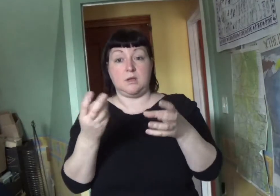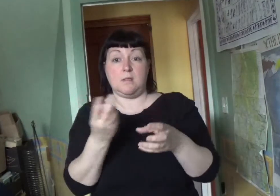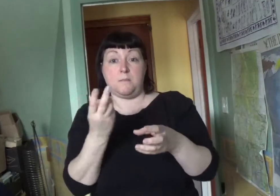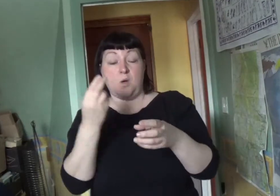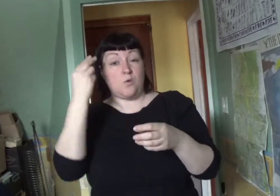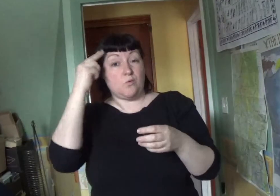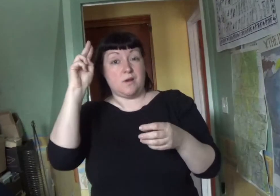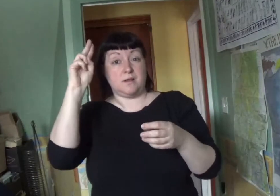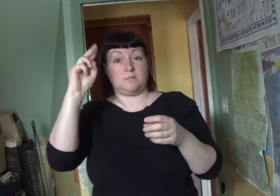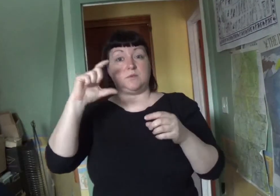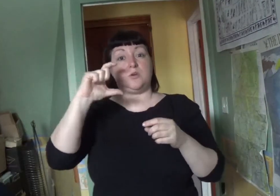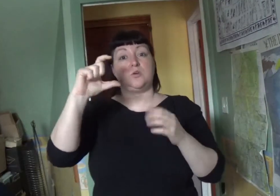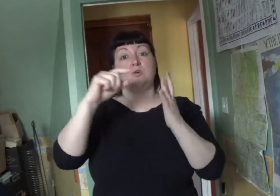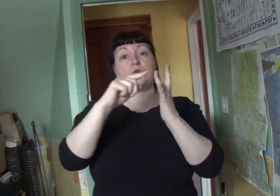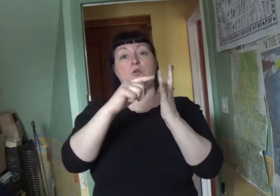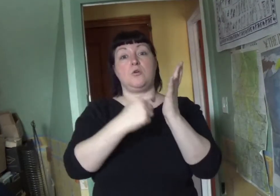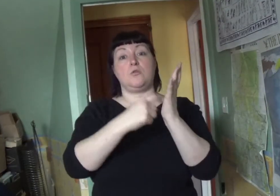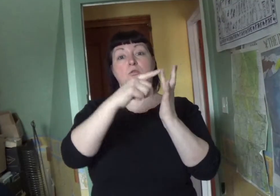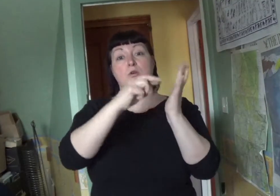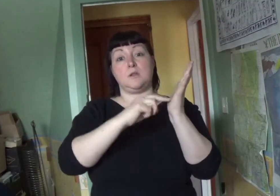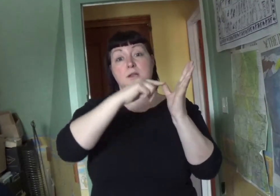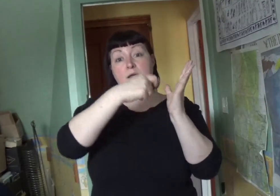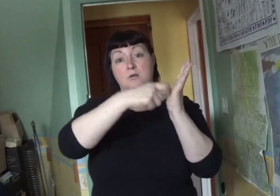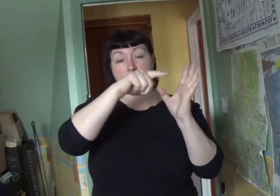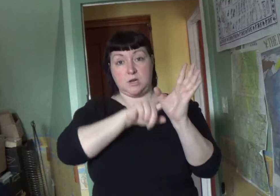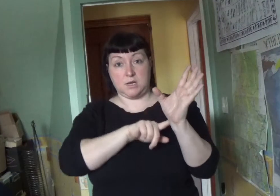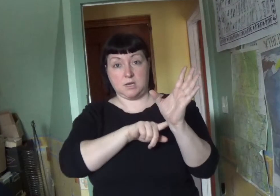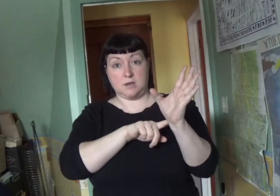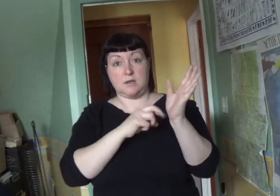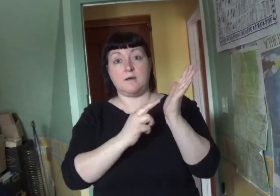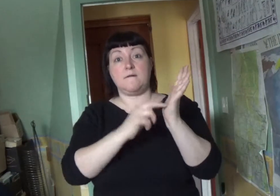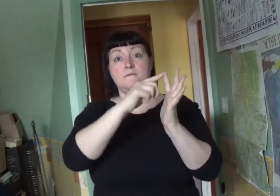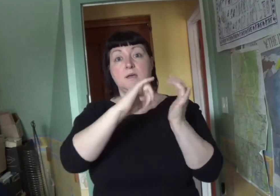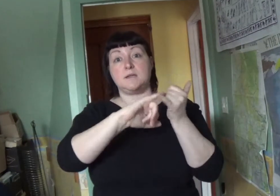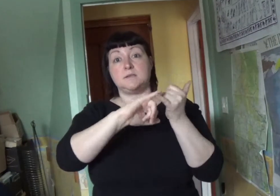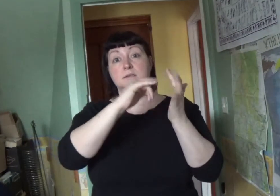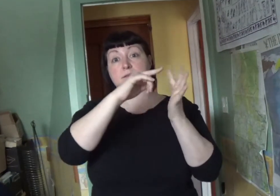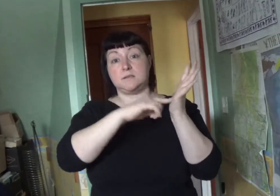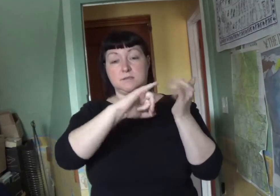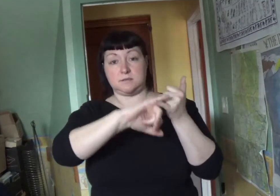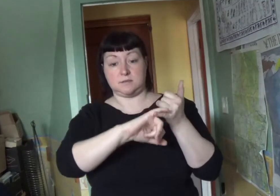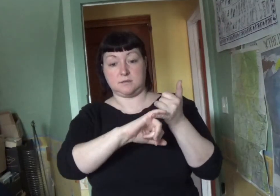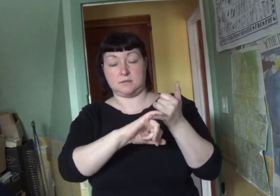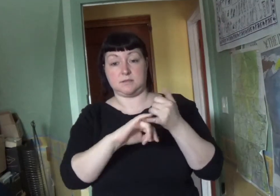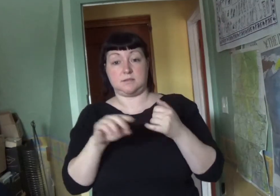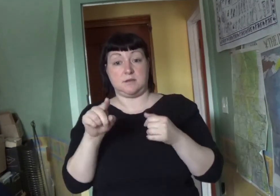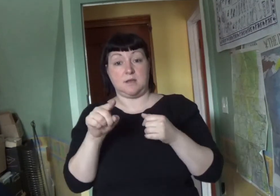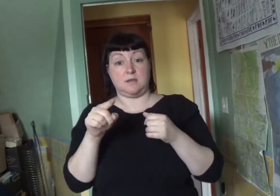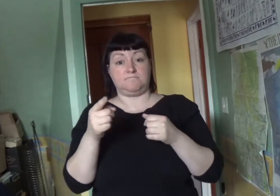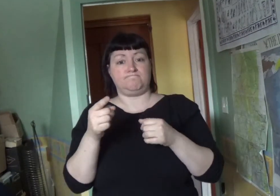together you can call them coronary blood vessels. I'll add the word blood here. So these coronary blood vessels are actually serving the